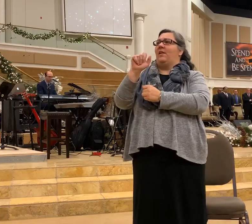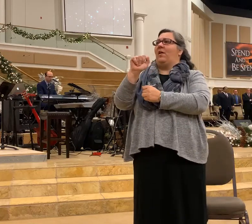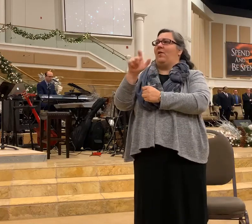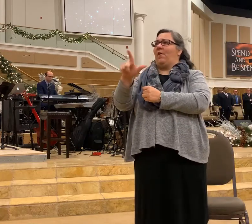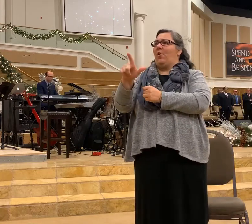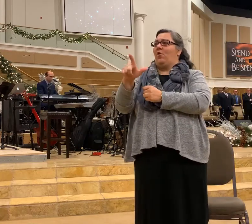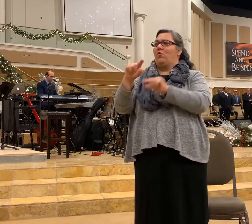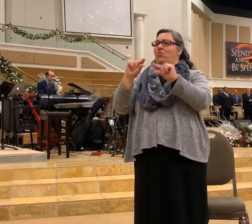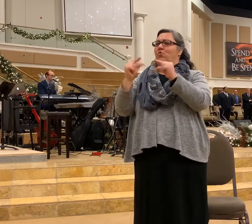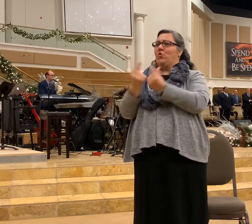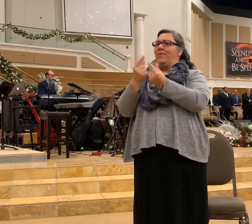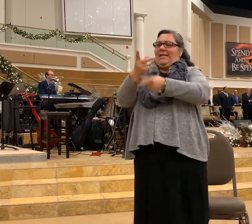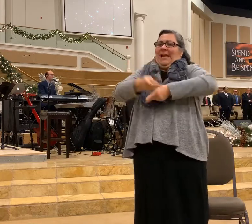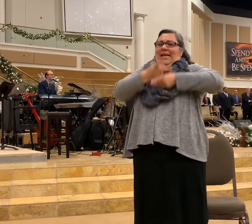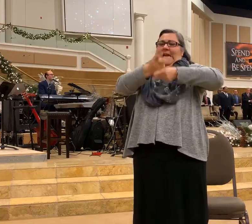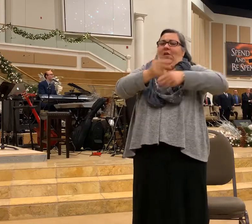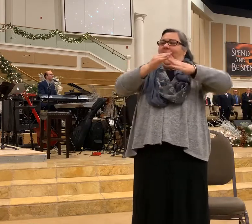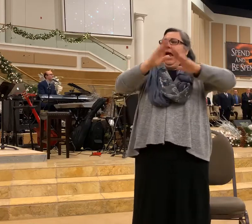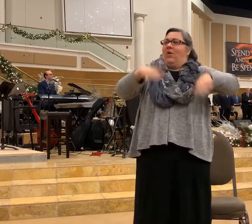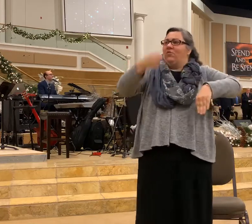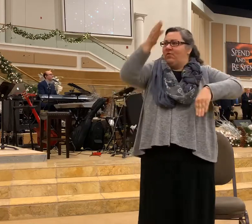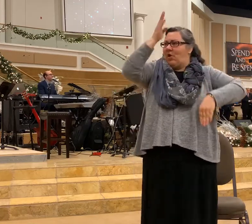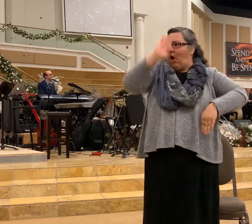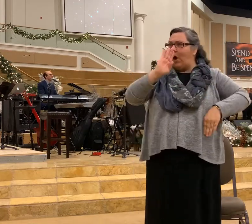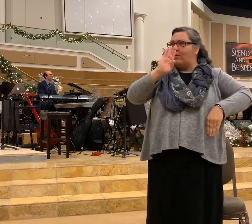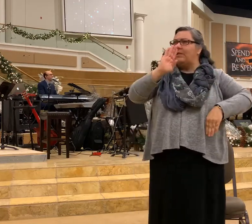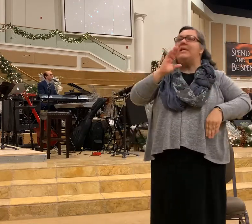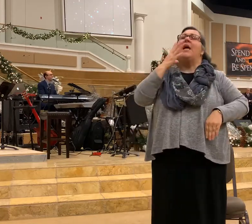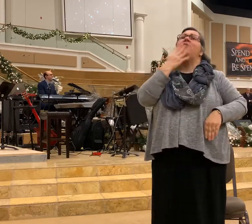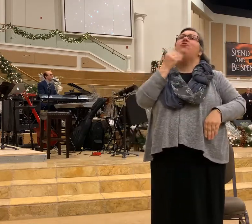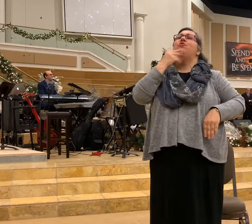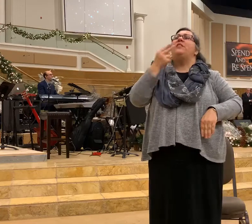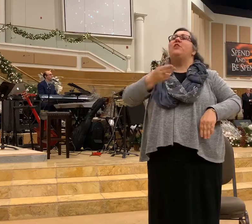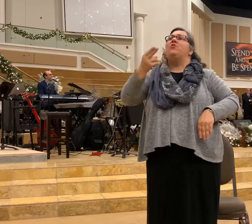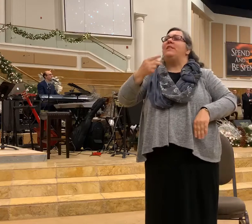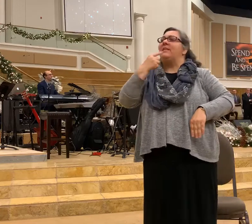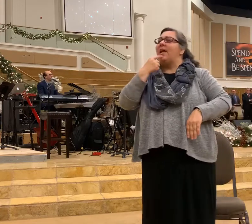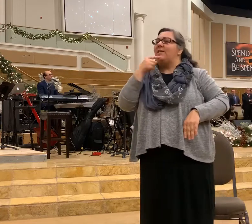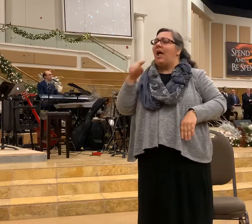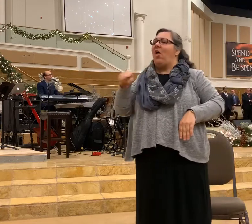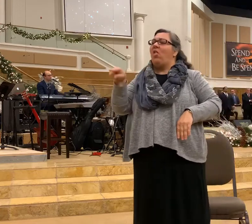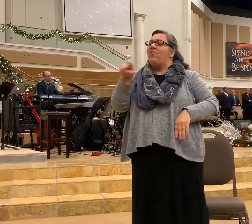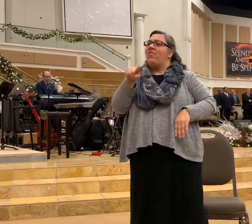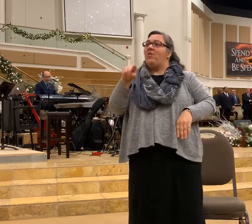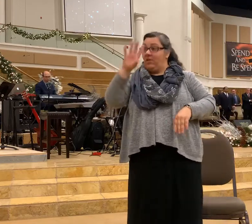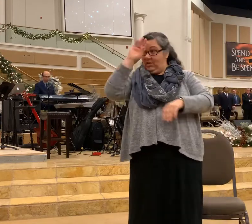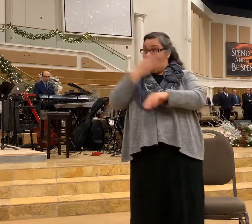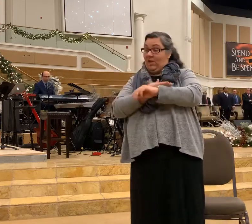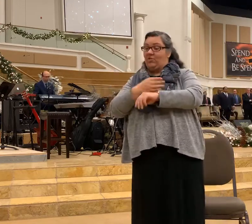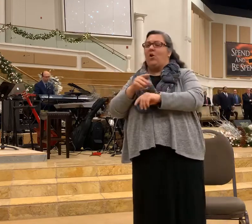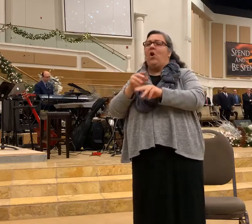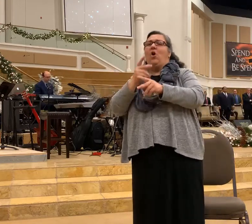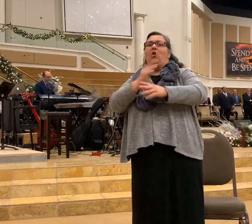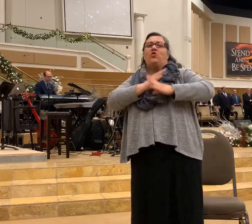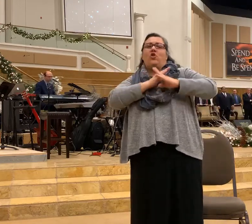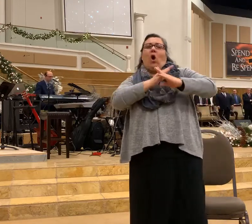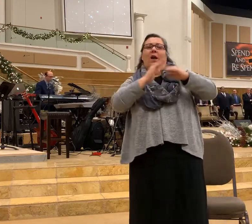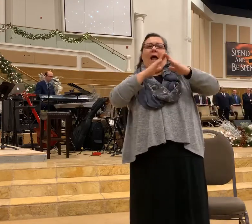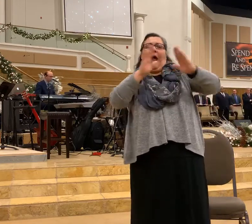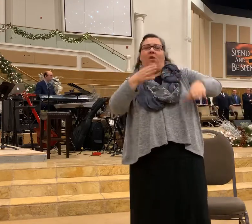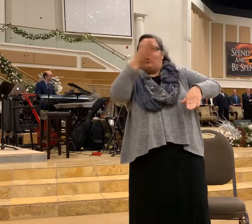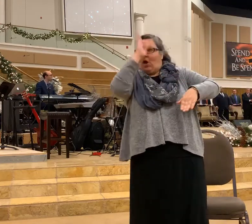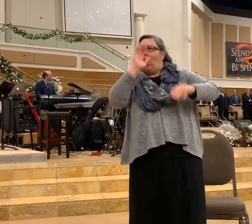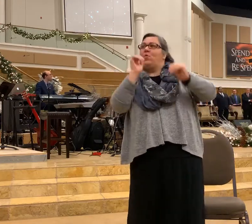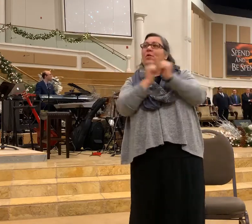And biblical history and then post-history, Jewish history, says they guarded the house of God with a song on their lips